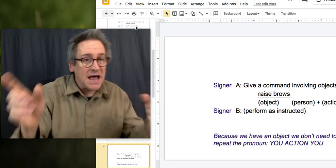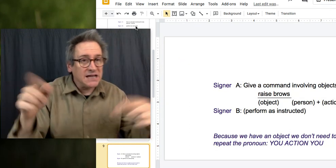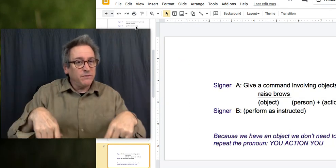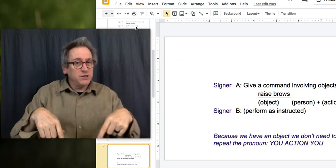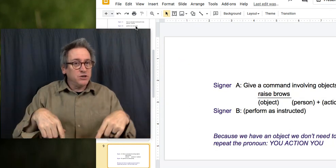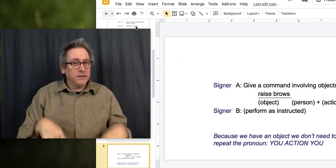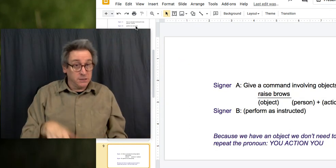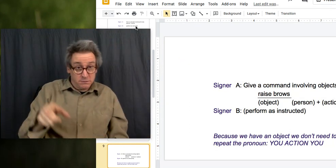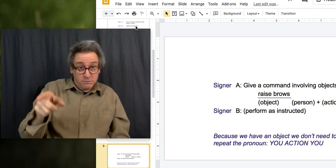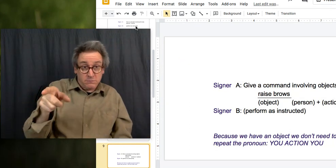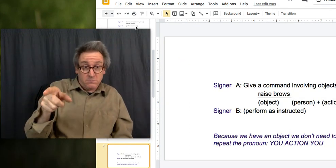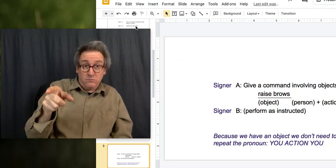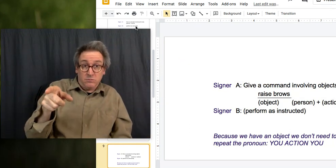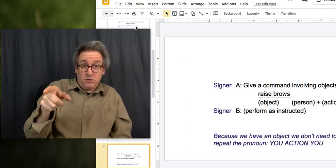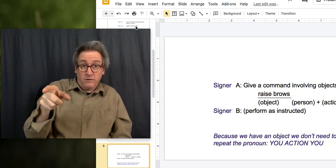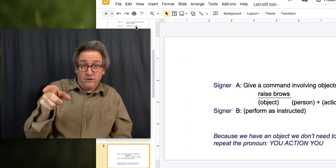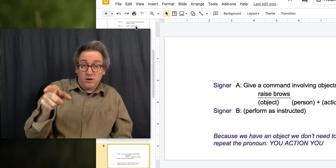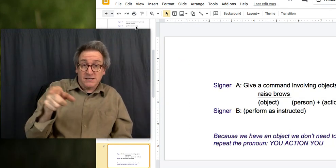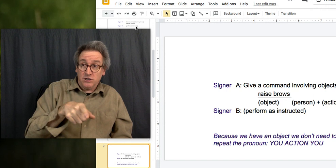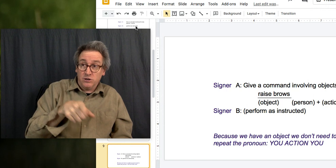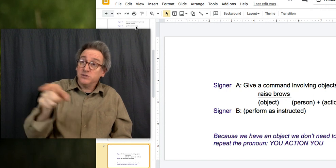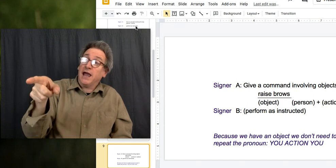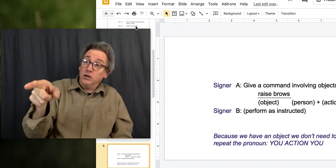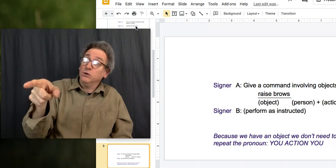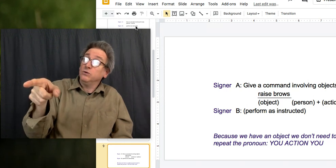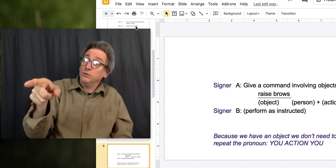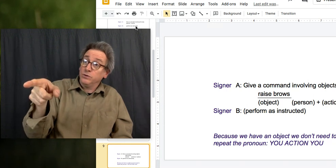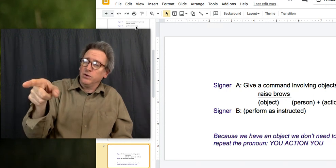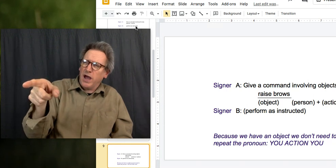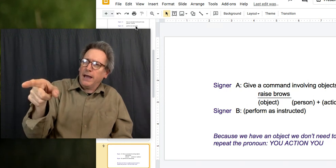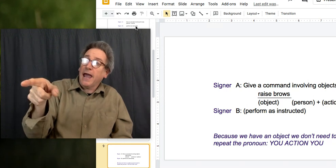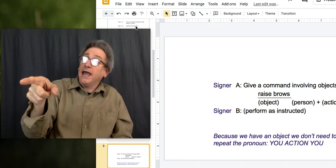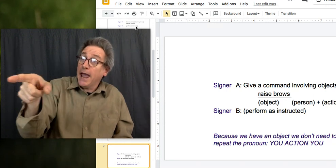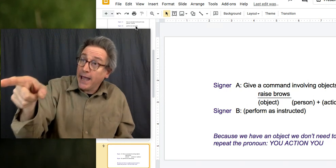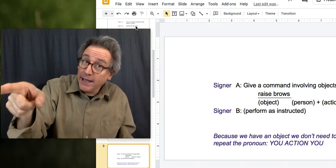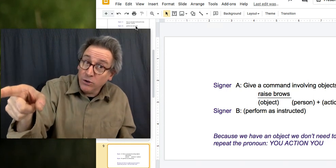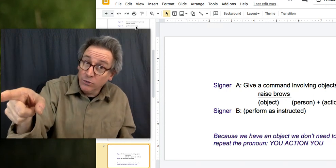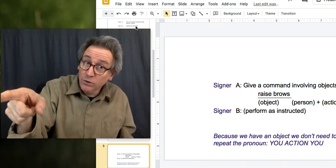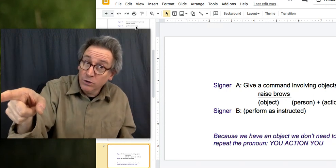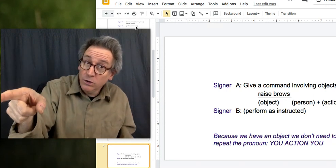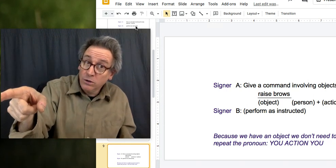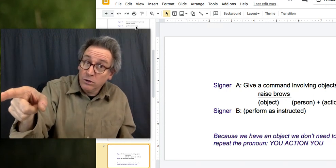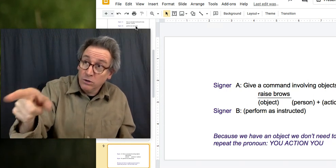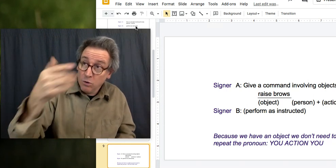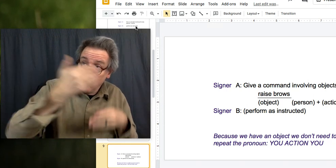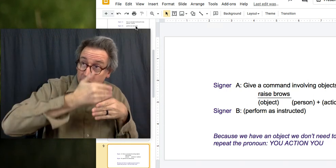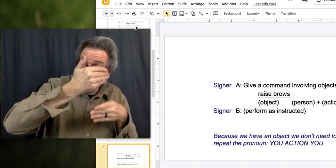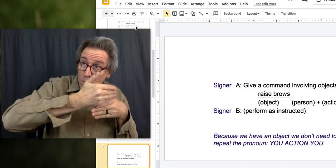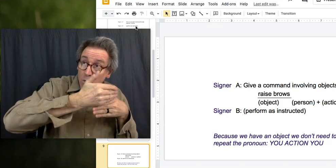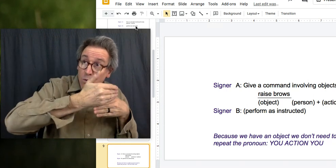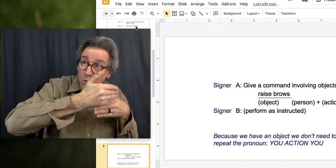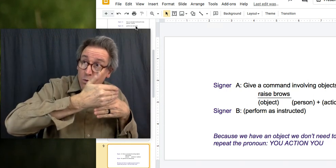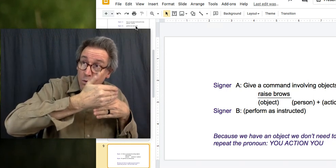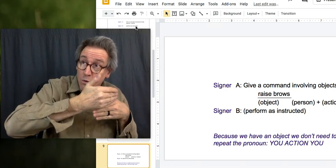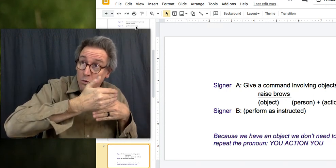Now, as we've been doing this, if you notice the new intro, hey, you, hey, you,